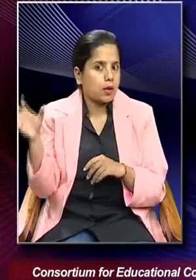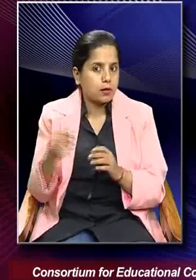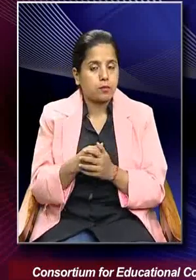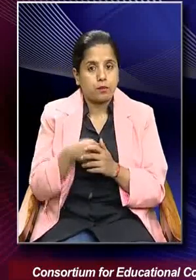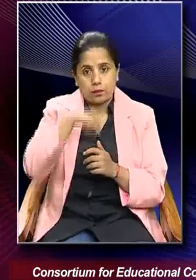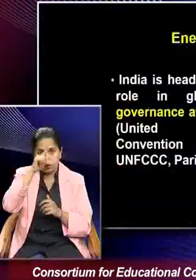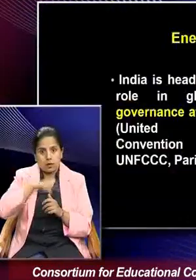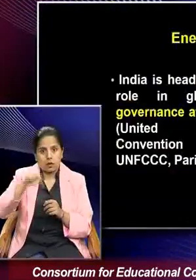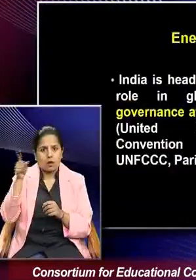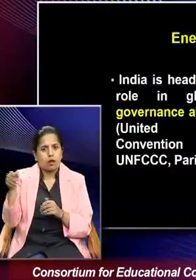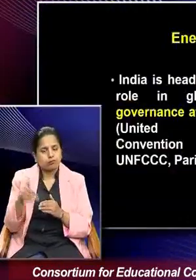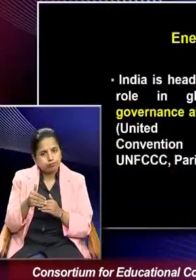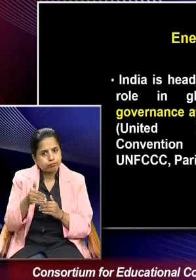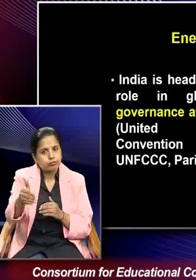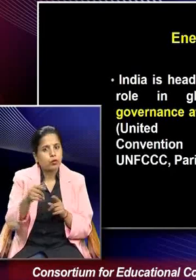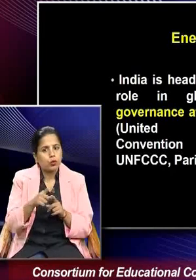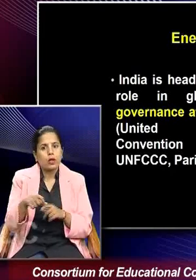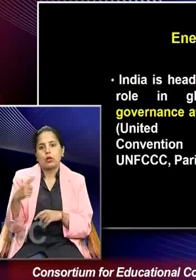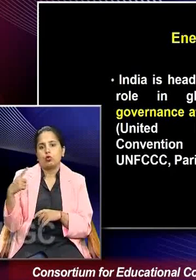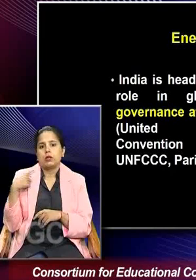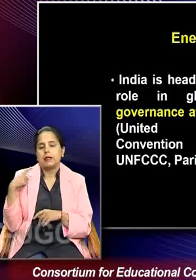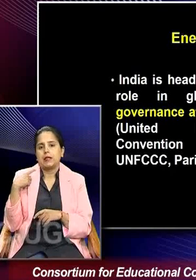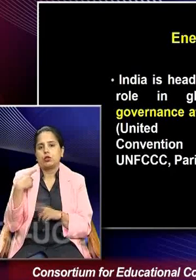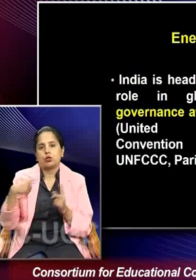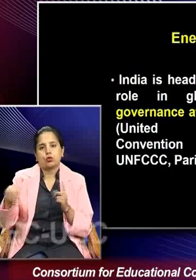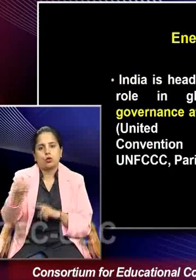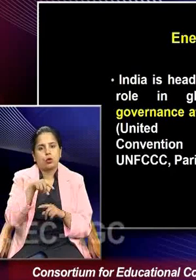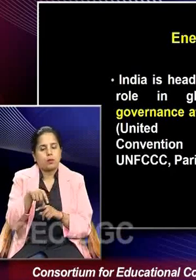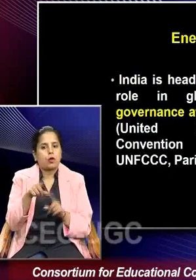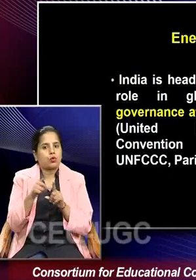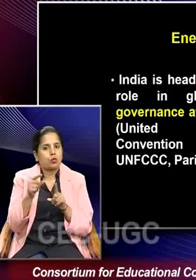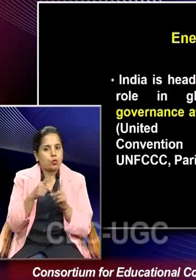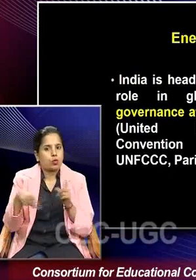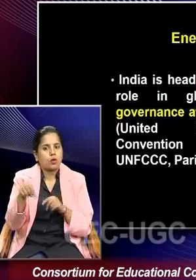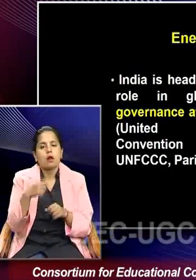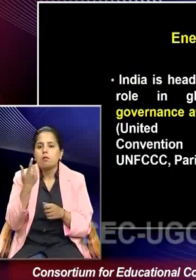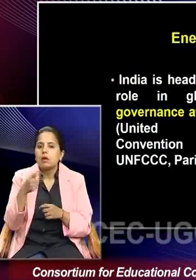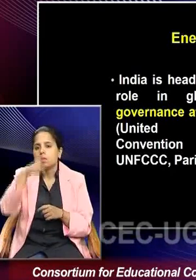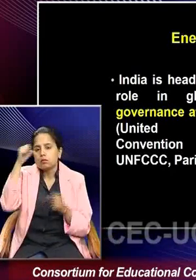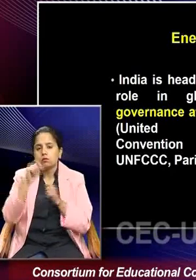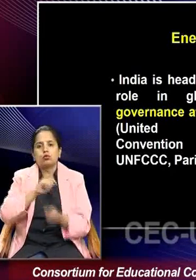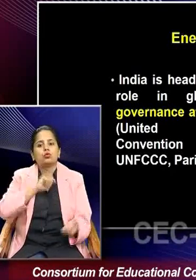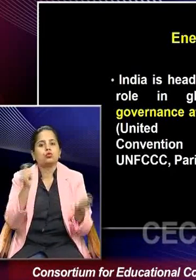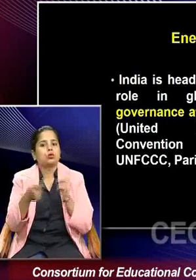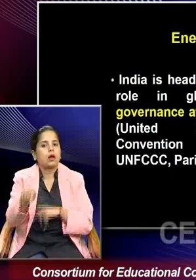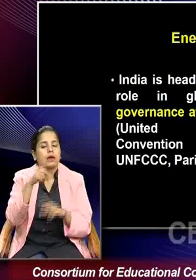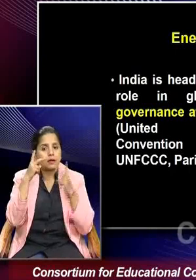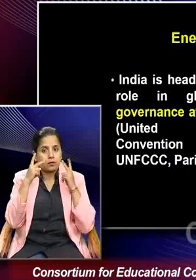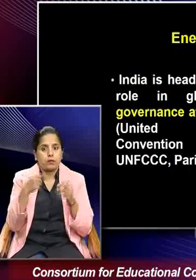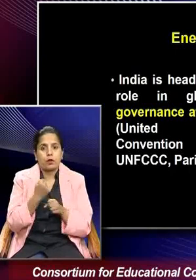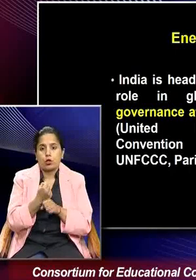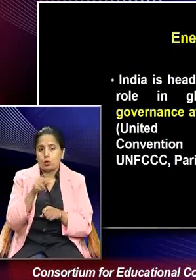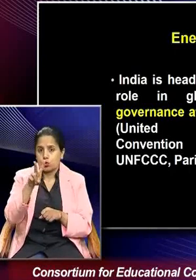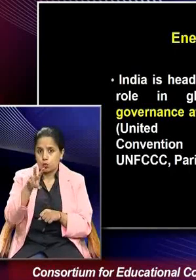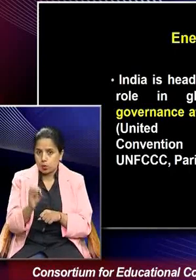India is heading towards a leadership role of climate change governance at G20. We have seen it in